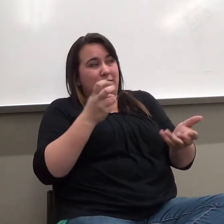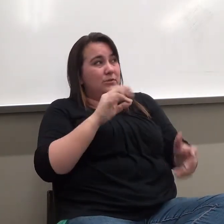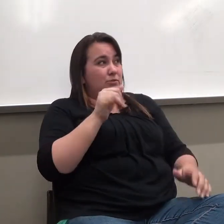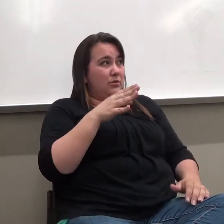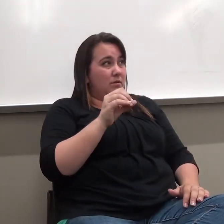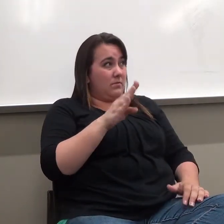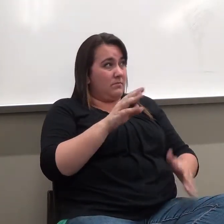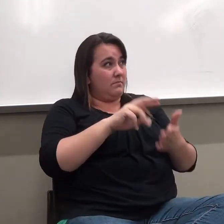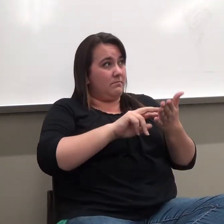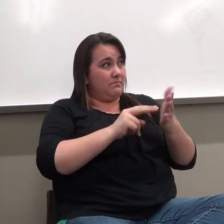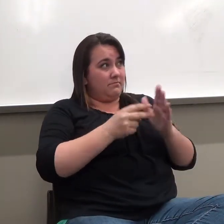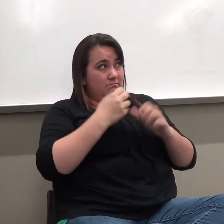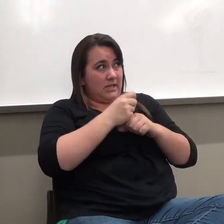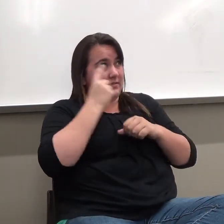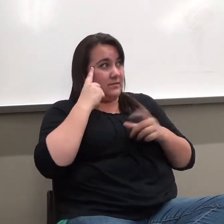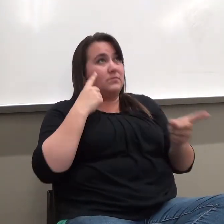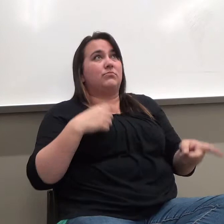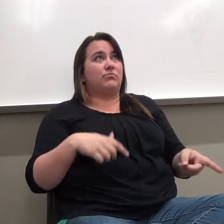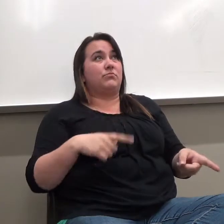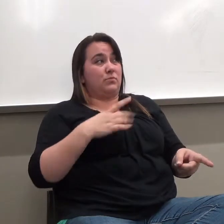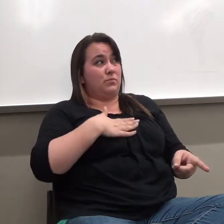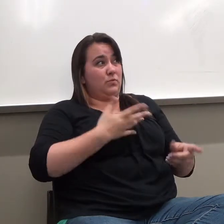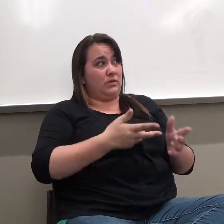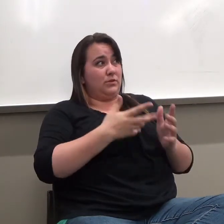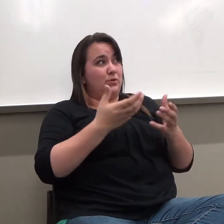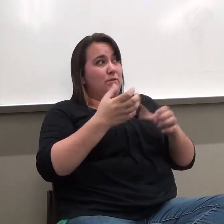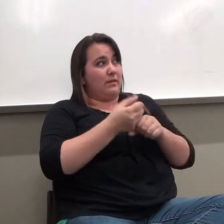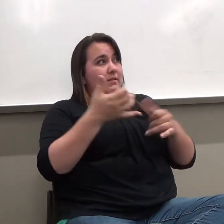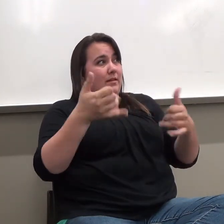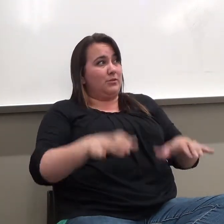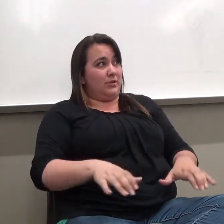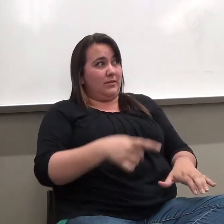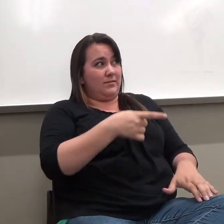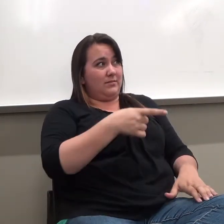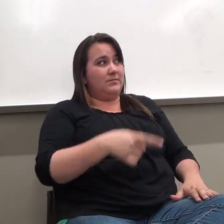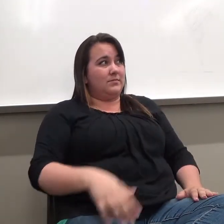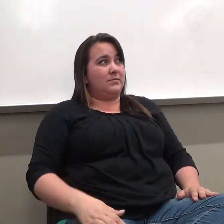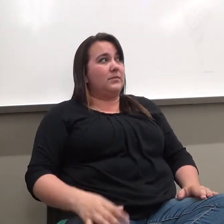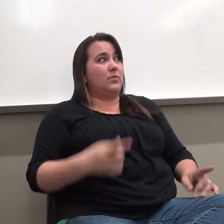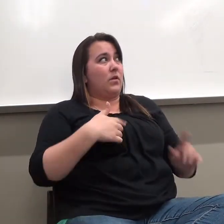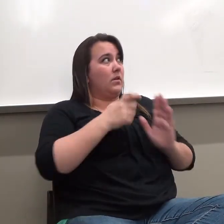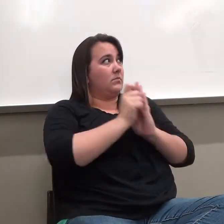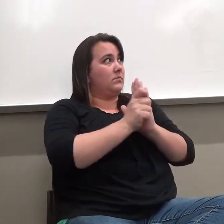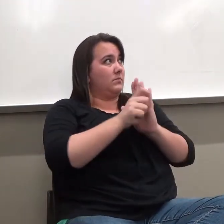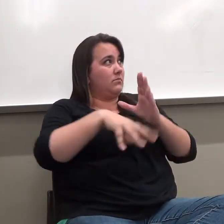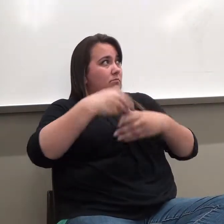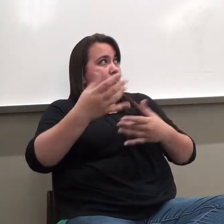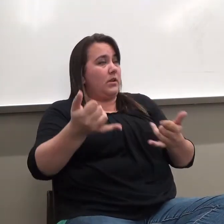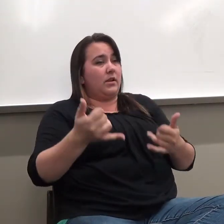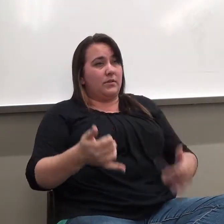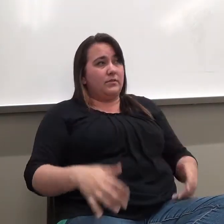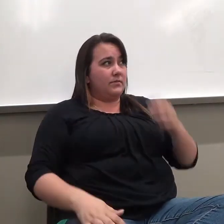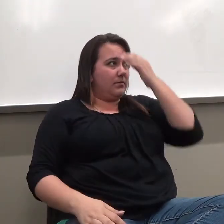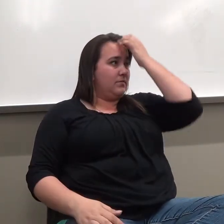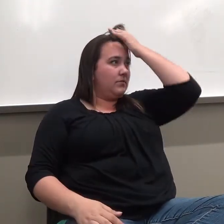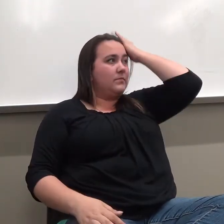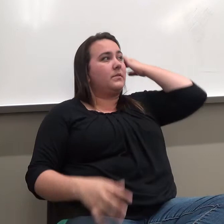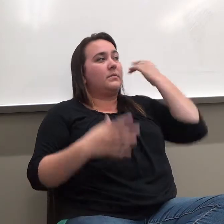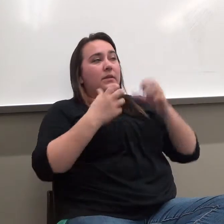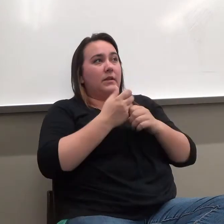sense? You're willing to take that chance? Somebody get it out. Mm-hmm. I'm getting my stuff. Okay.